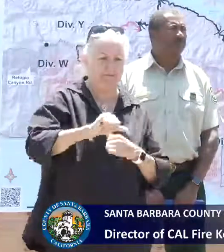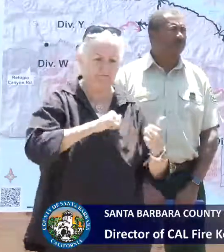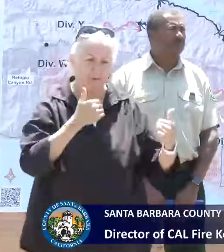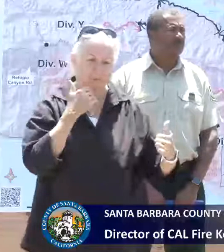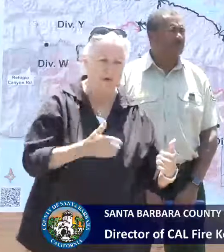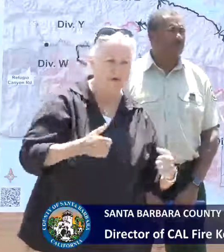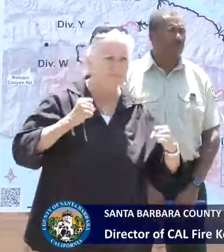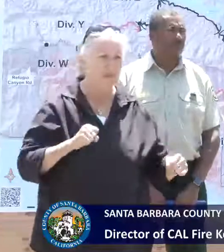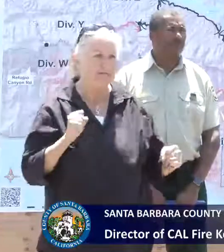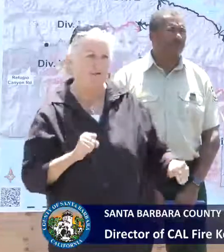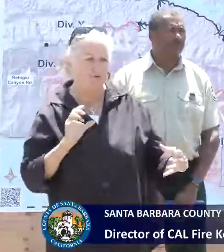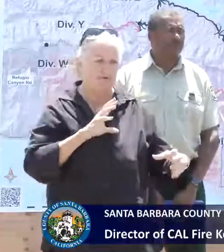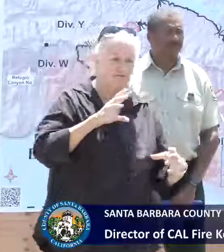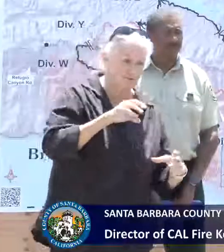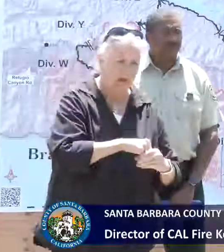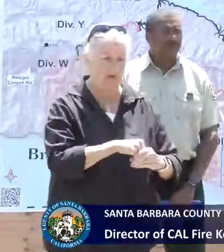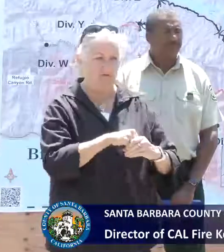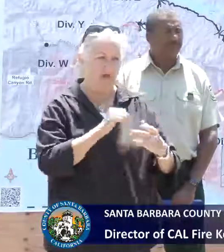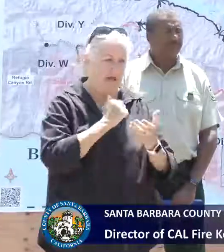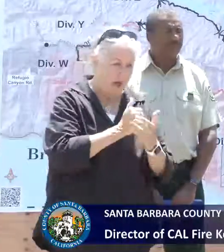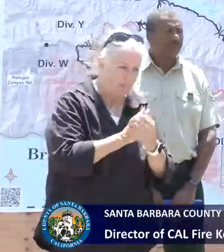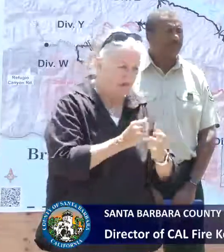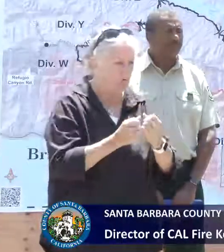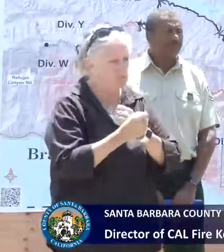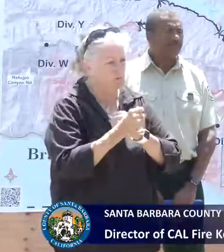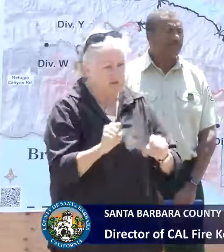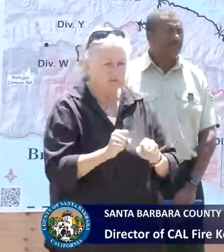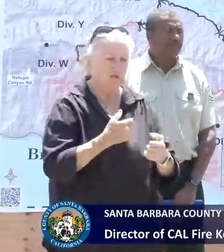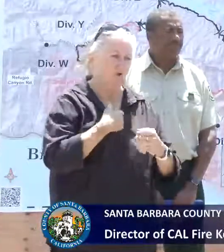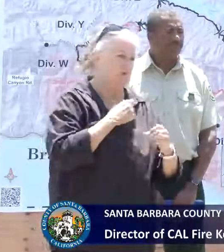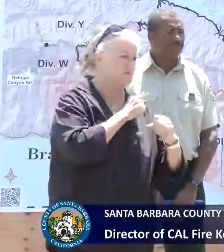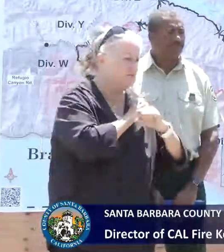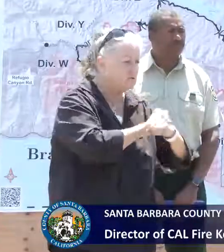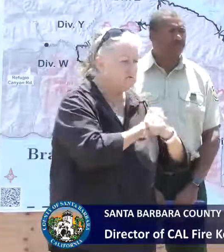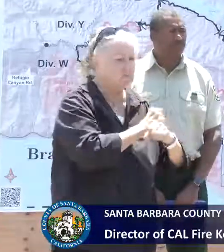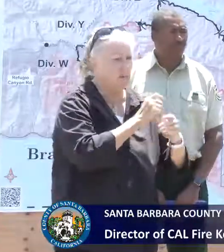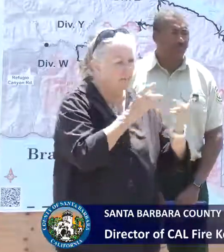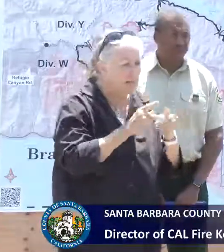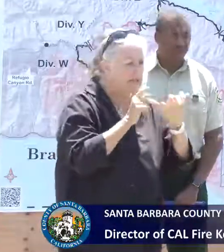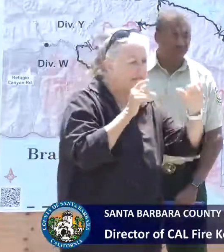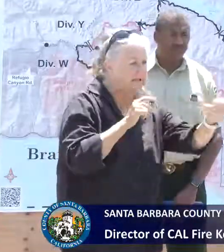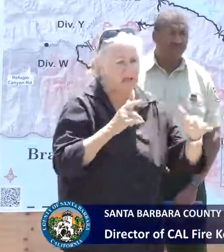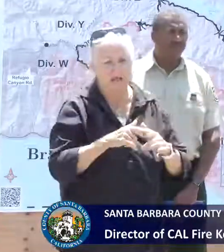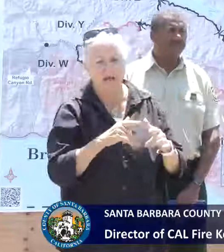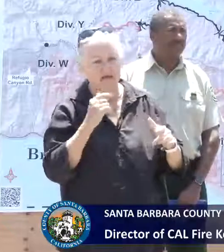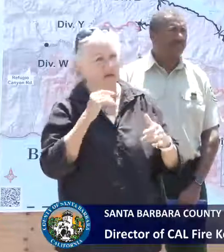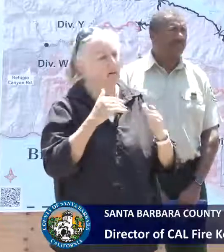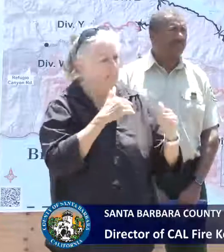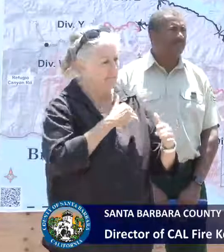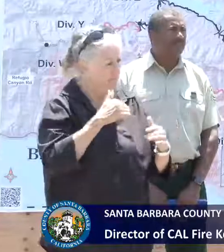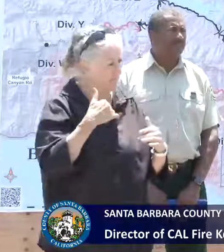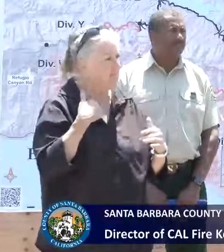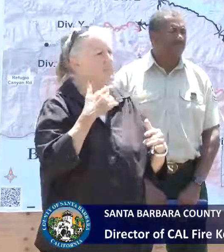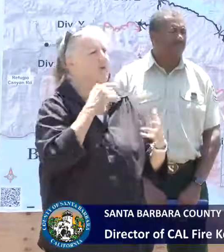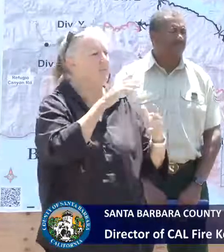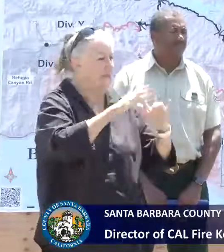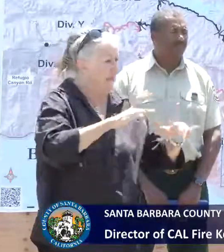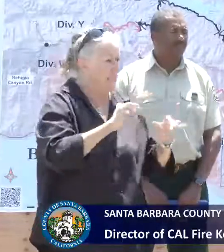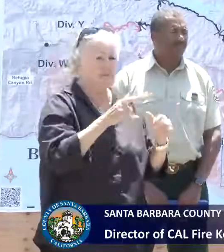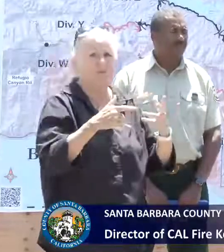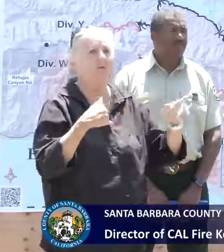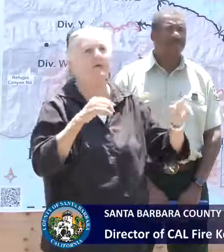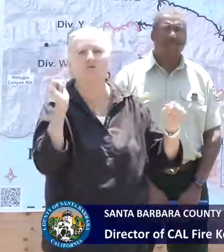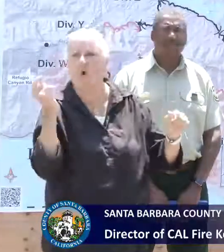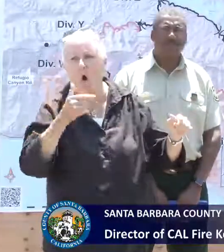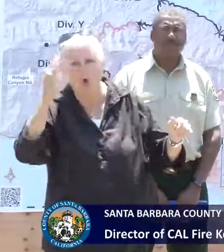to engage literally as they're helping rescue and shelter in place members at these camps that were overrun by fire. It's because they all